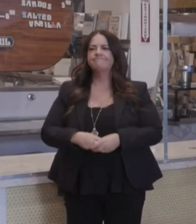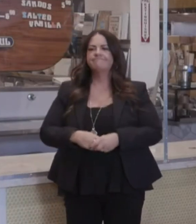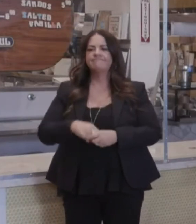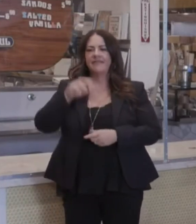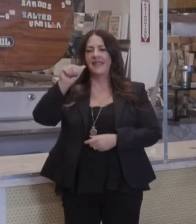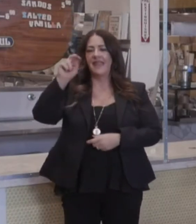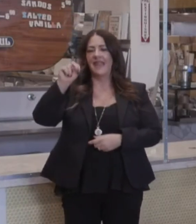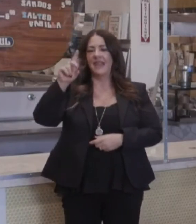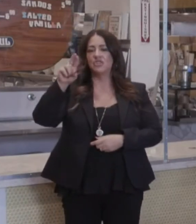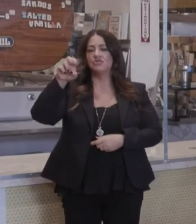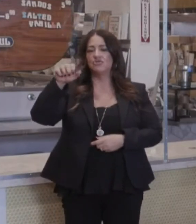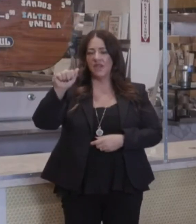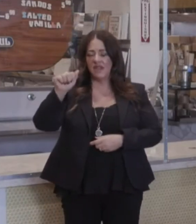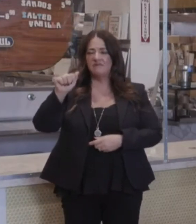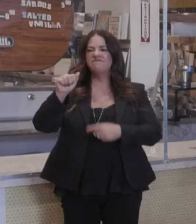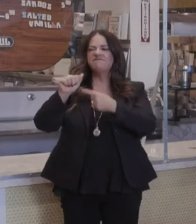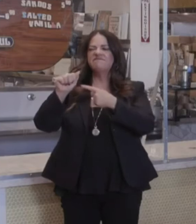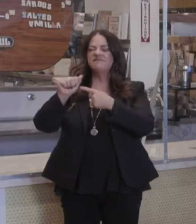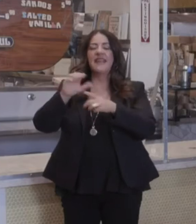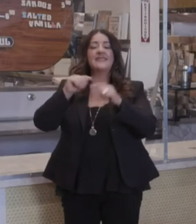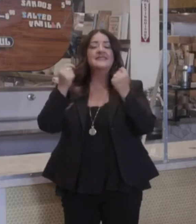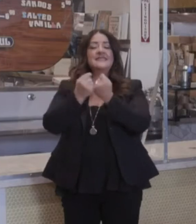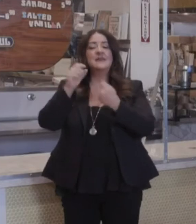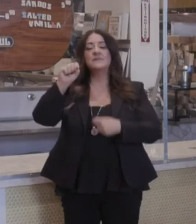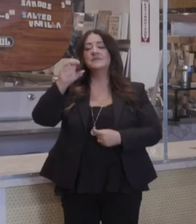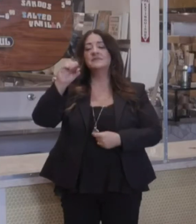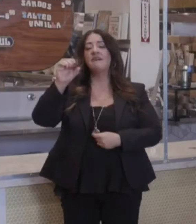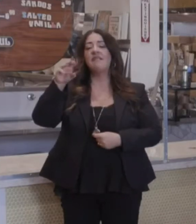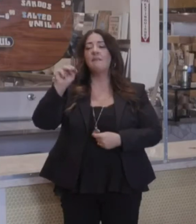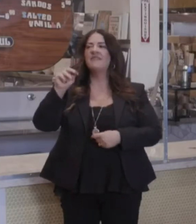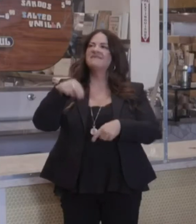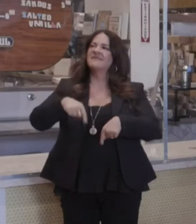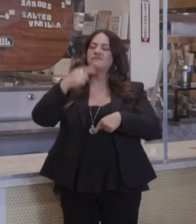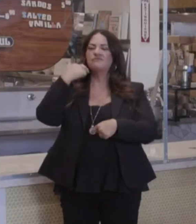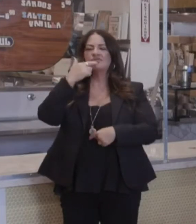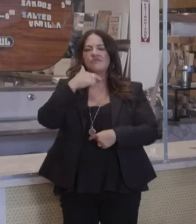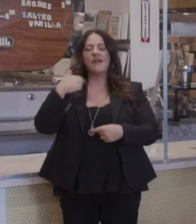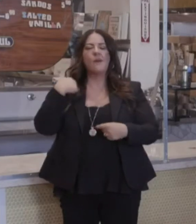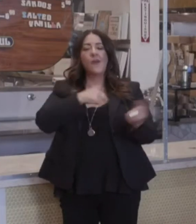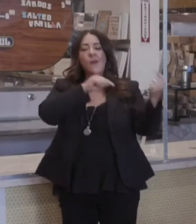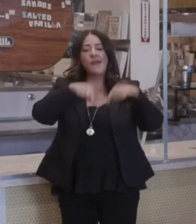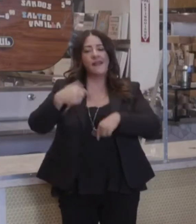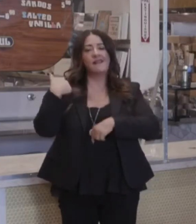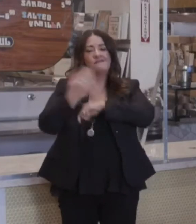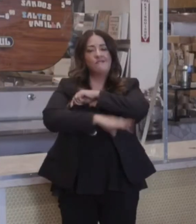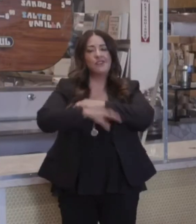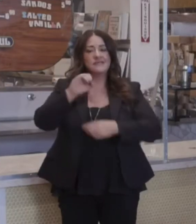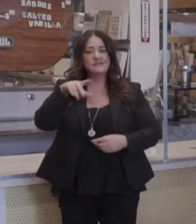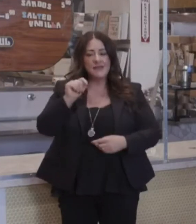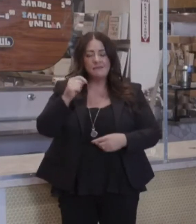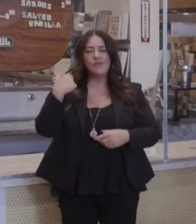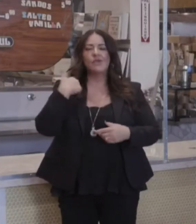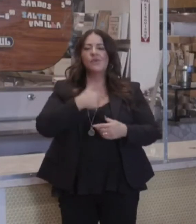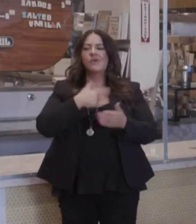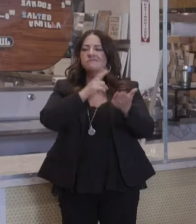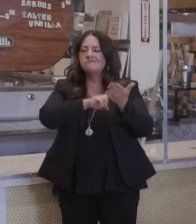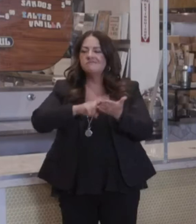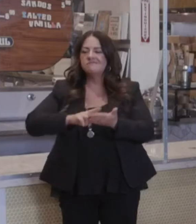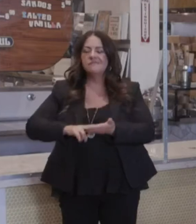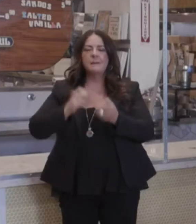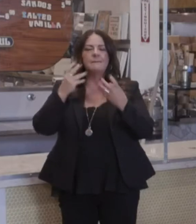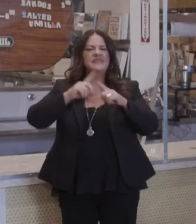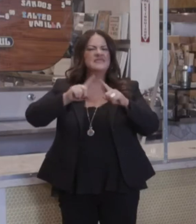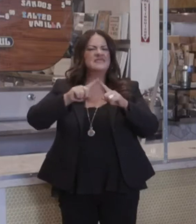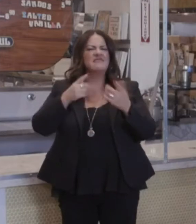Andrea and the team here at Solomons. It's great to be back. We were here in September signing some bills, economic relief bills, bond acceleration